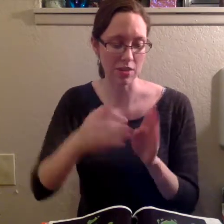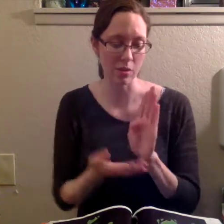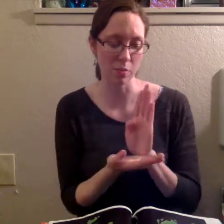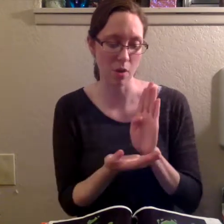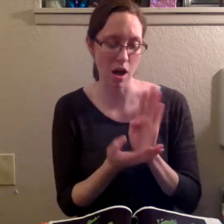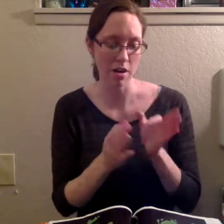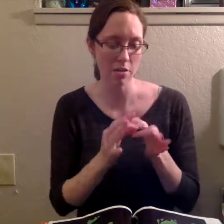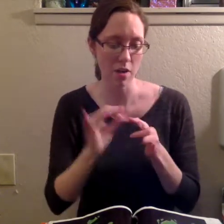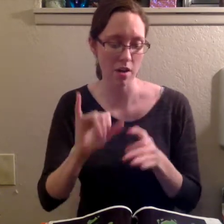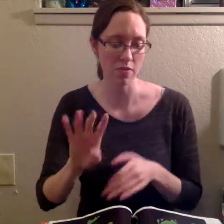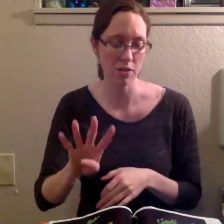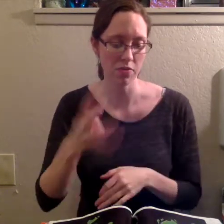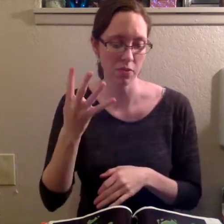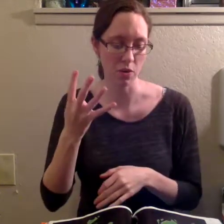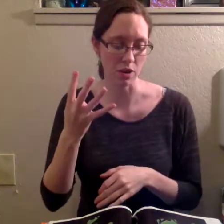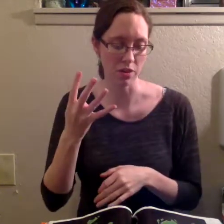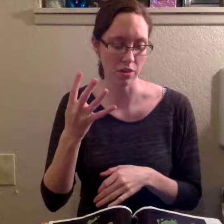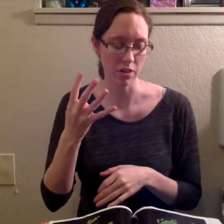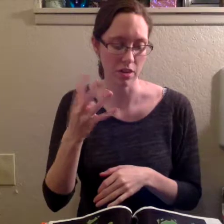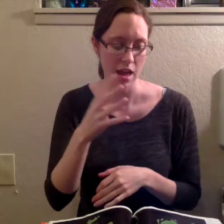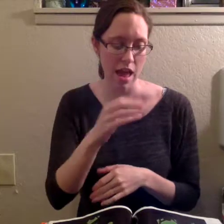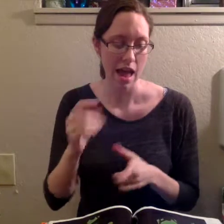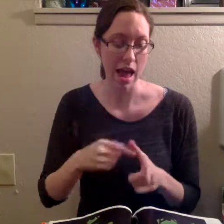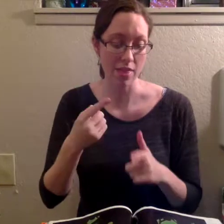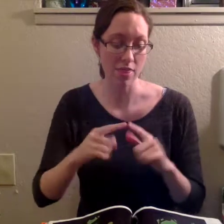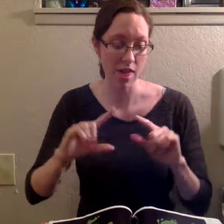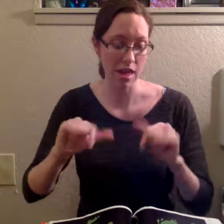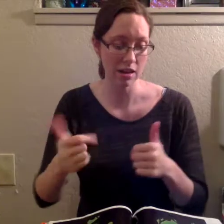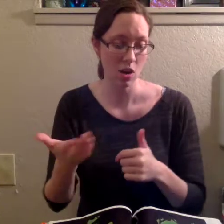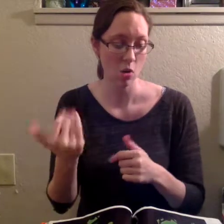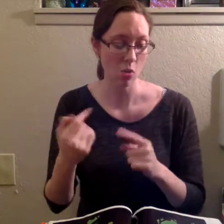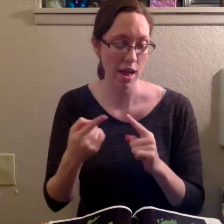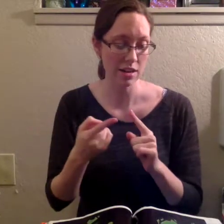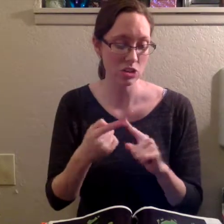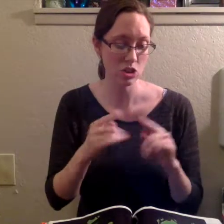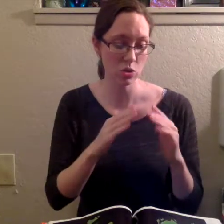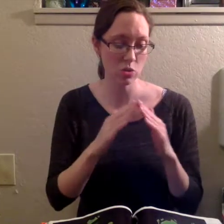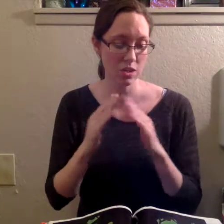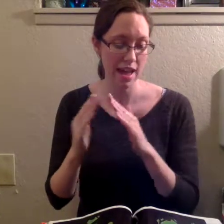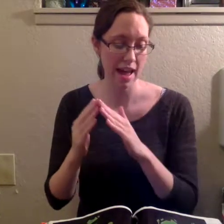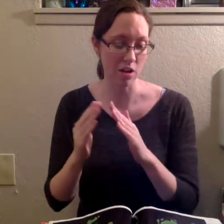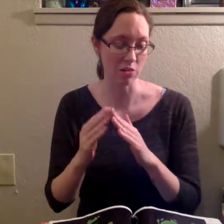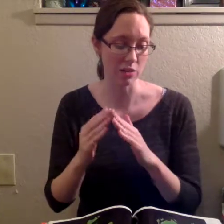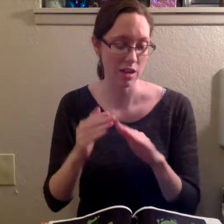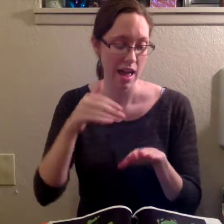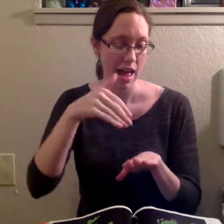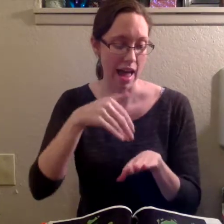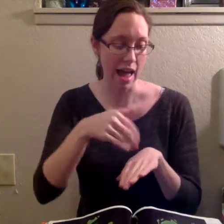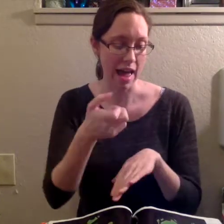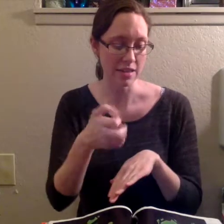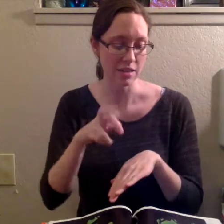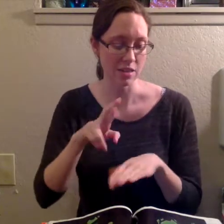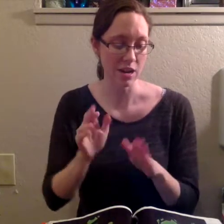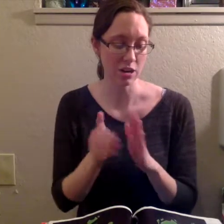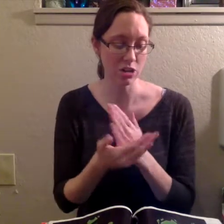the bottom of the fourth, and then went to town at their